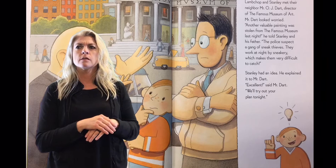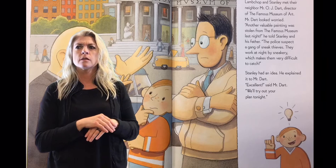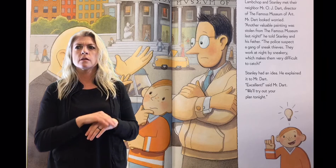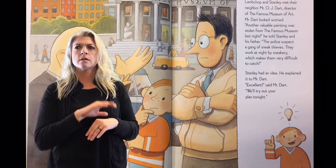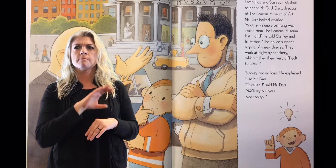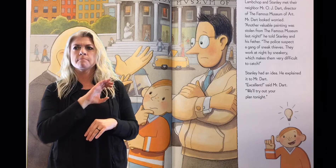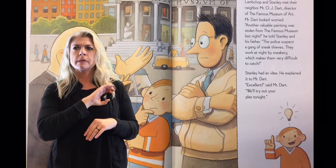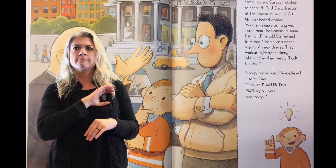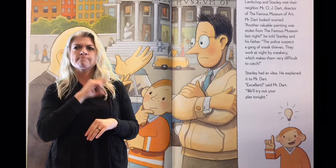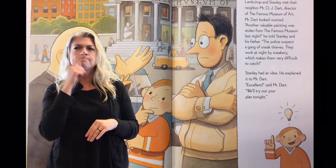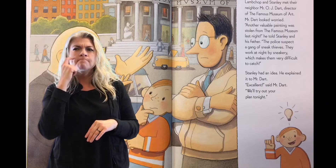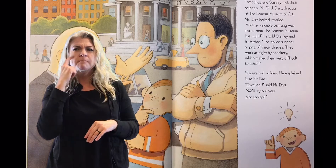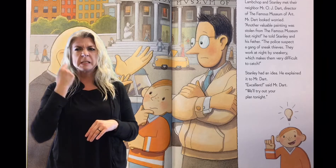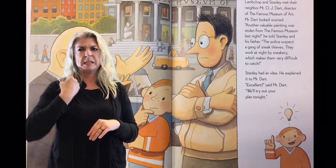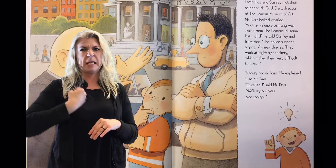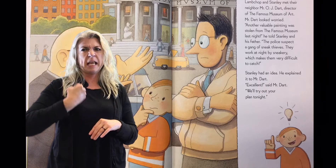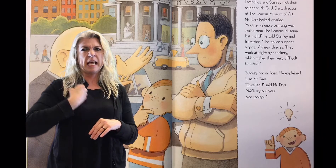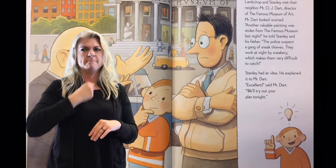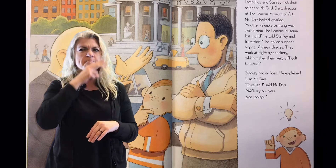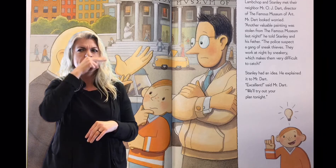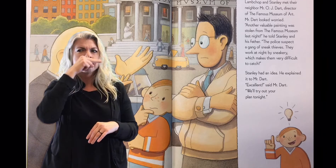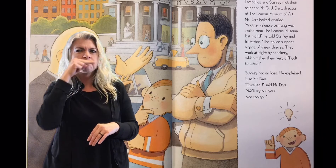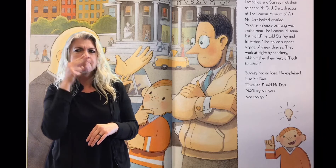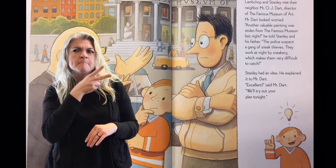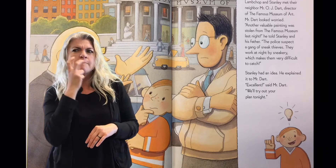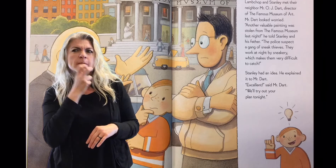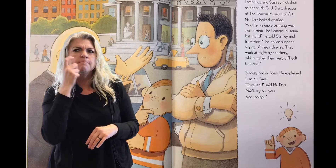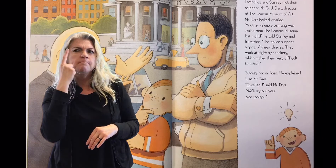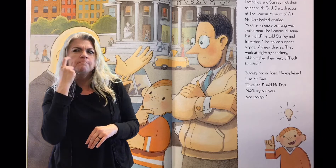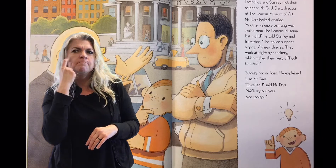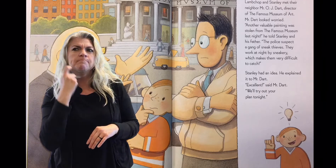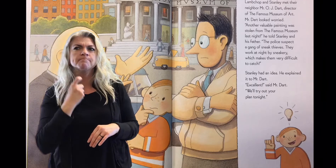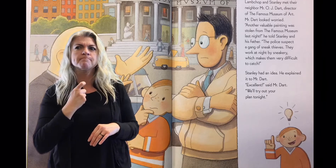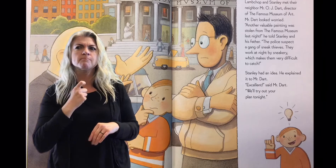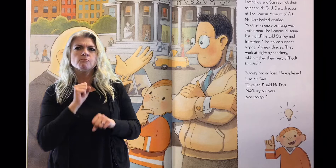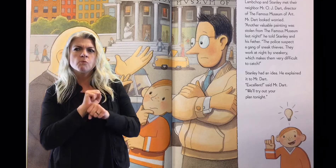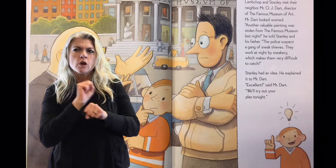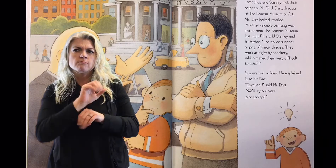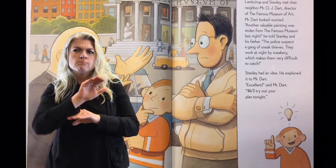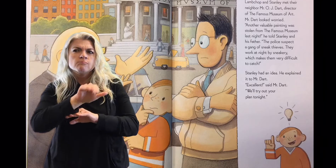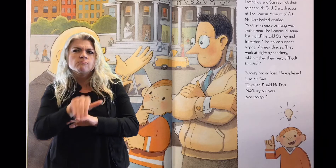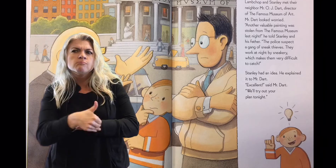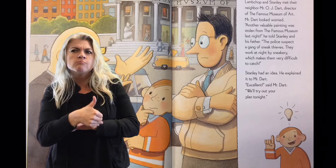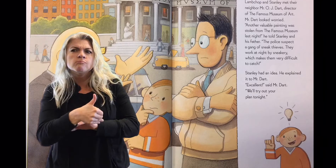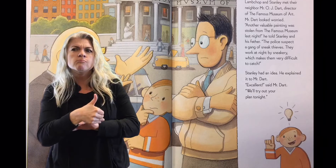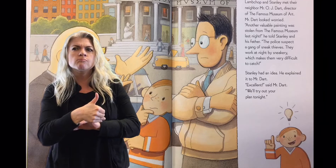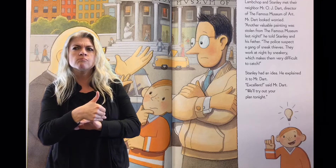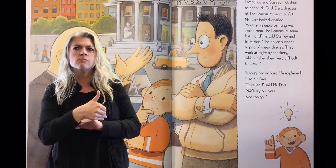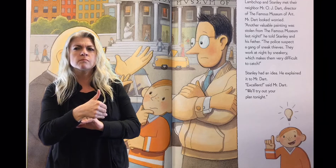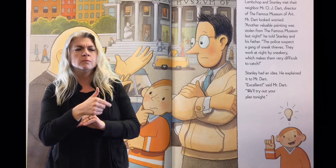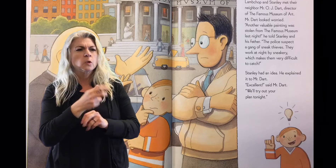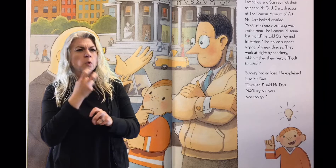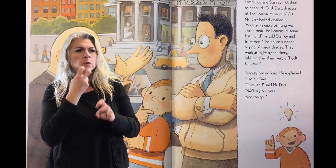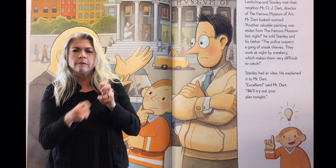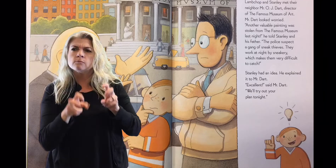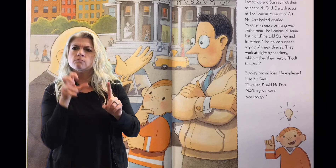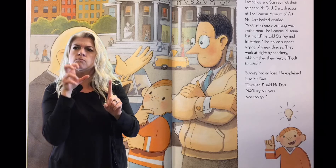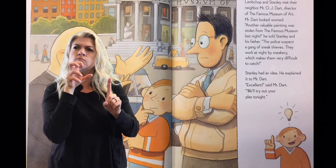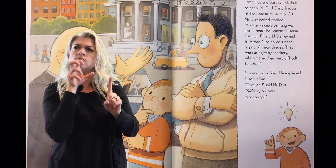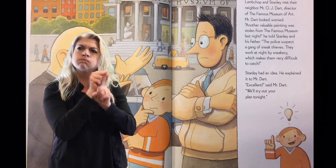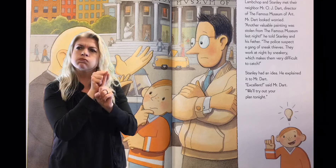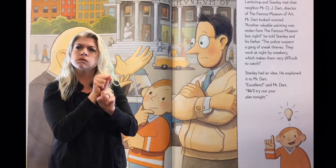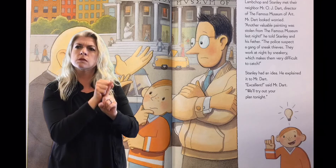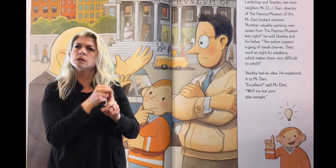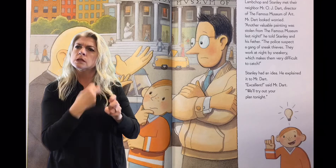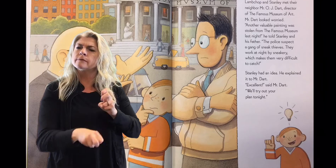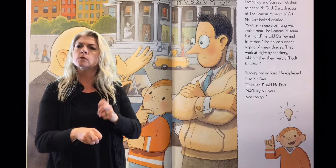night," he told Stanley and his father. "The police suspect a gang of sneak thieves. They work at night by